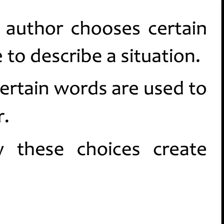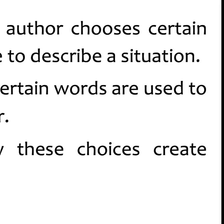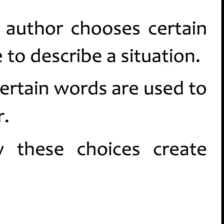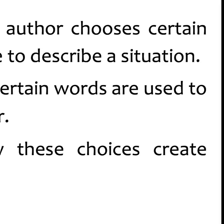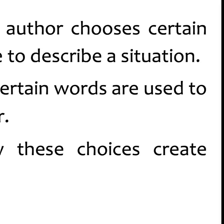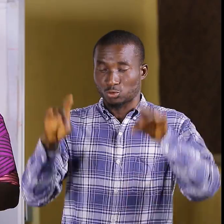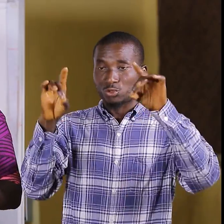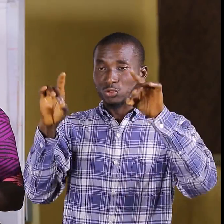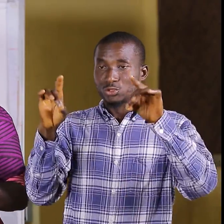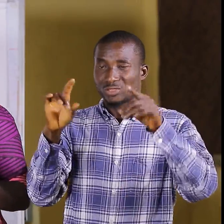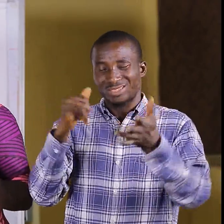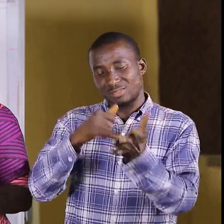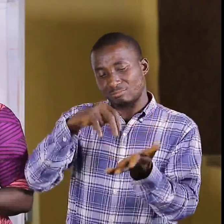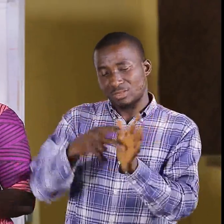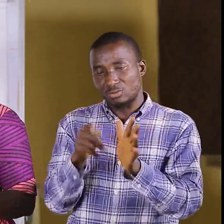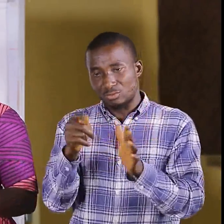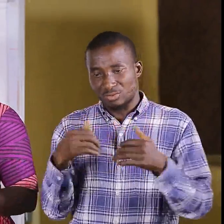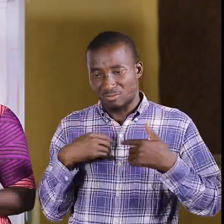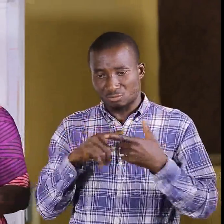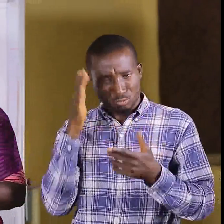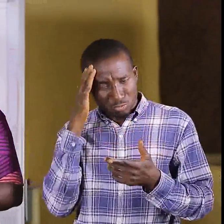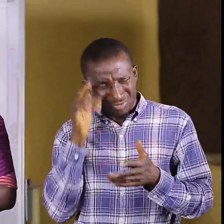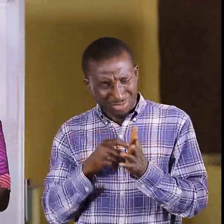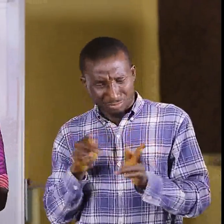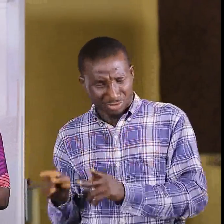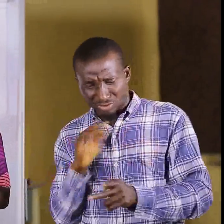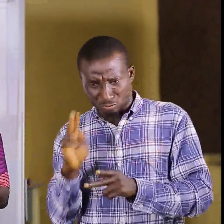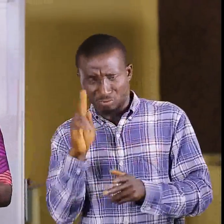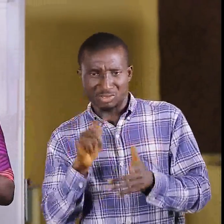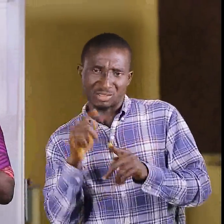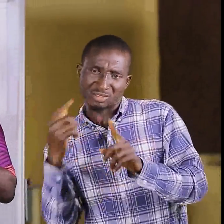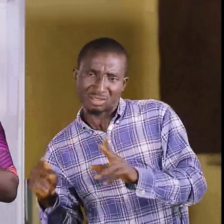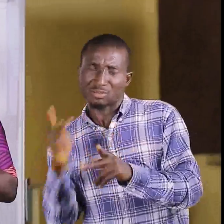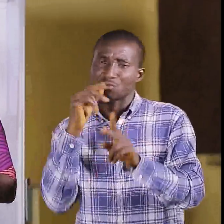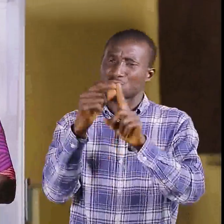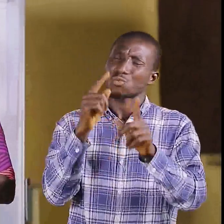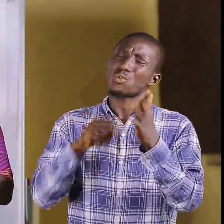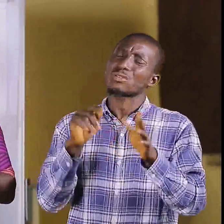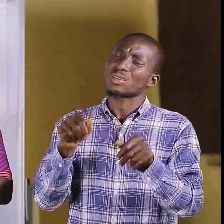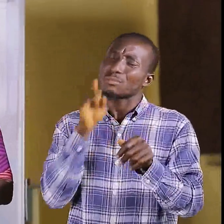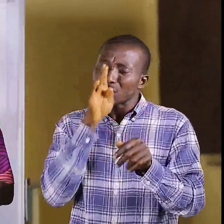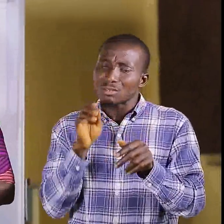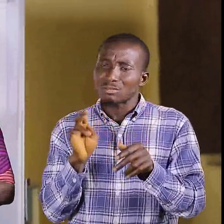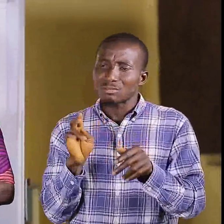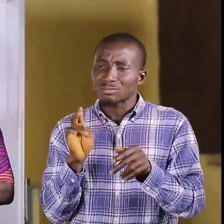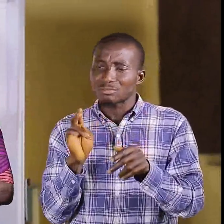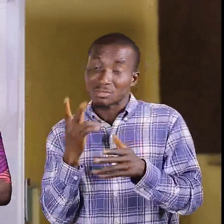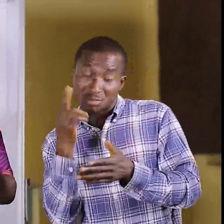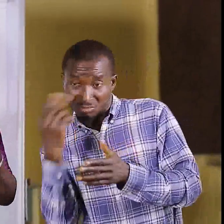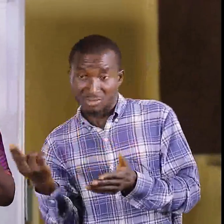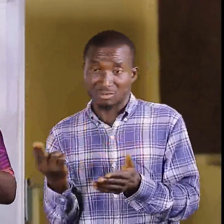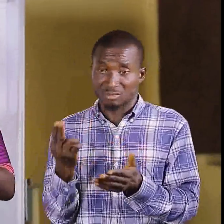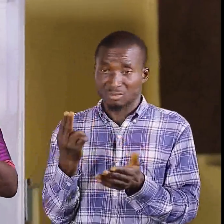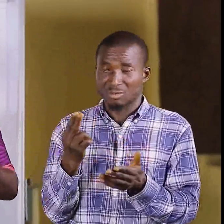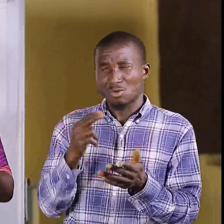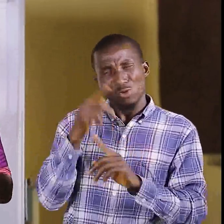a situation. It means you have to consider, okay, this person is using this kind of words. What could be responsible for this choice? So by